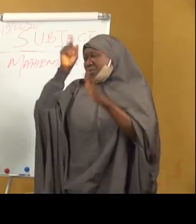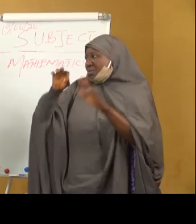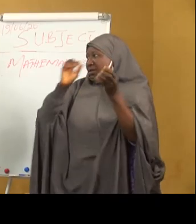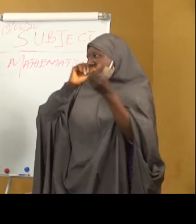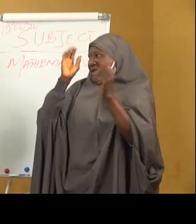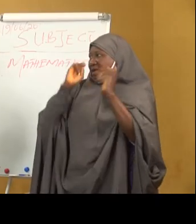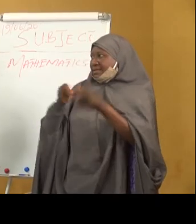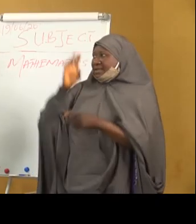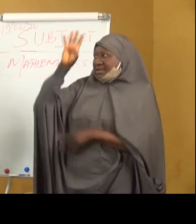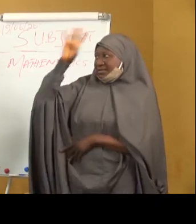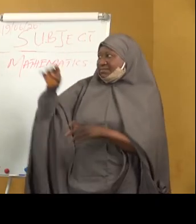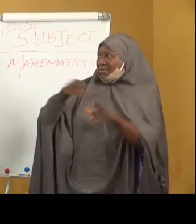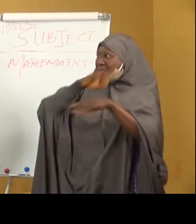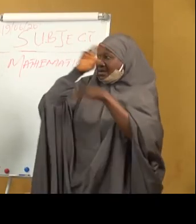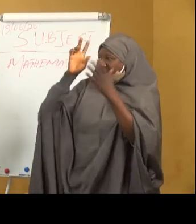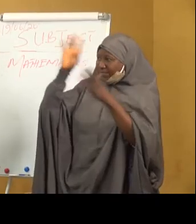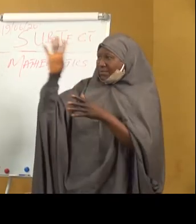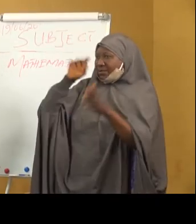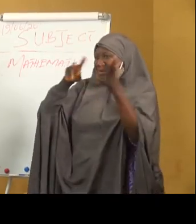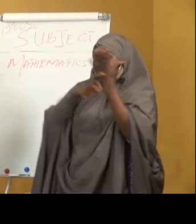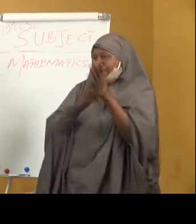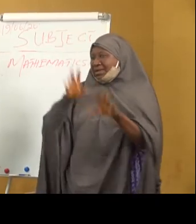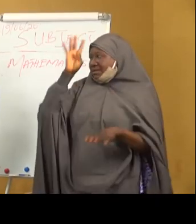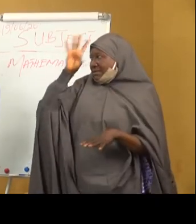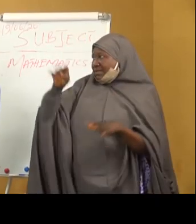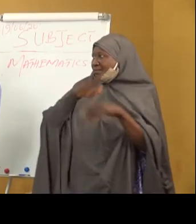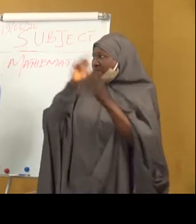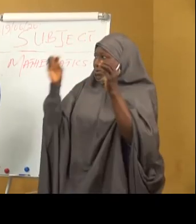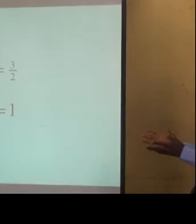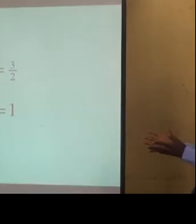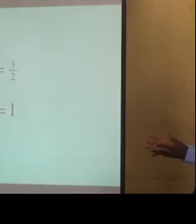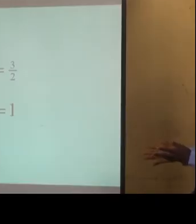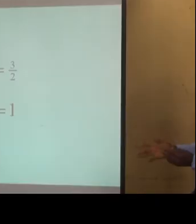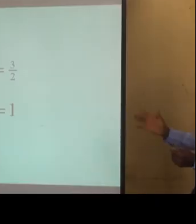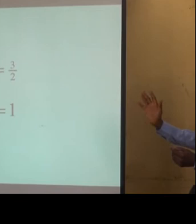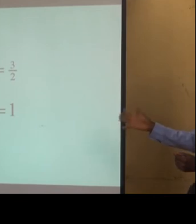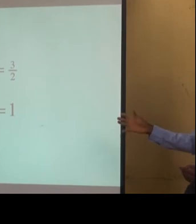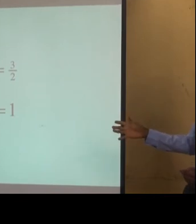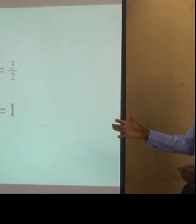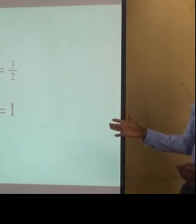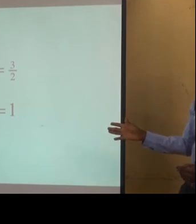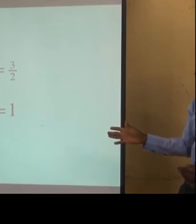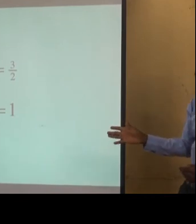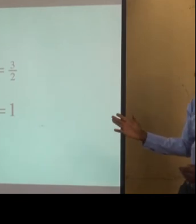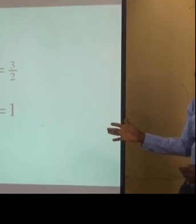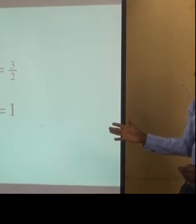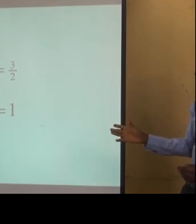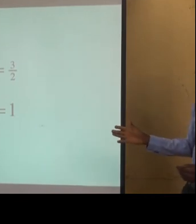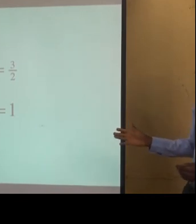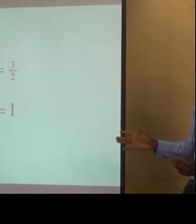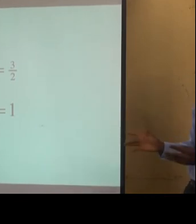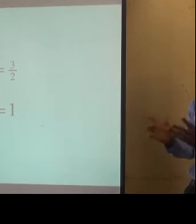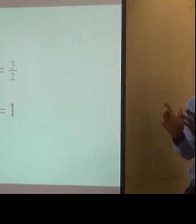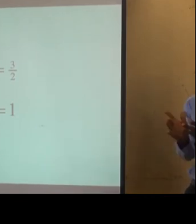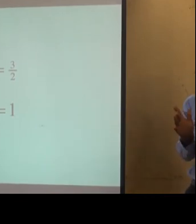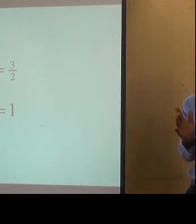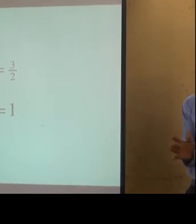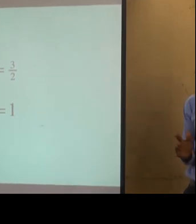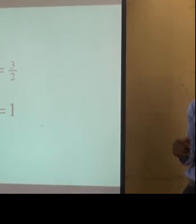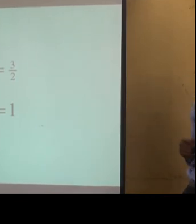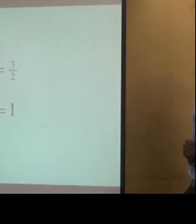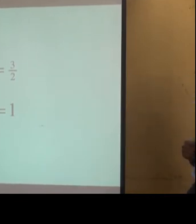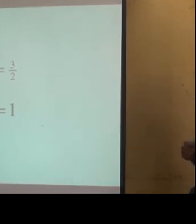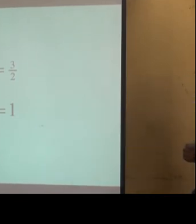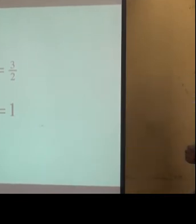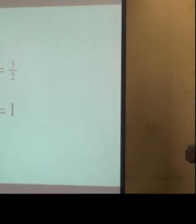4 divided by 4 equals to 1. Conclusively, as I said before, your X is equals to 3 over 2 or